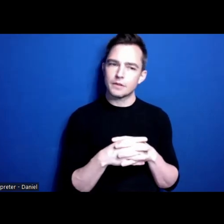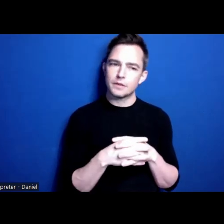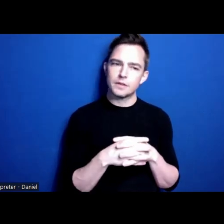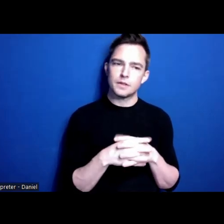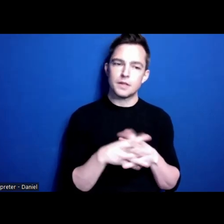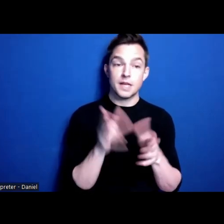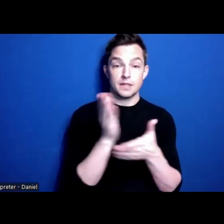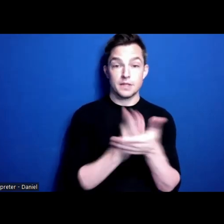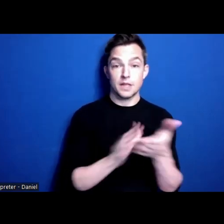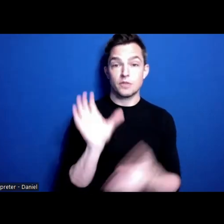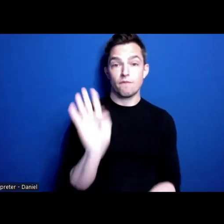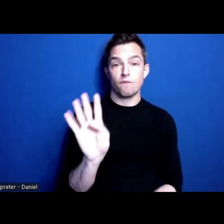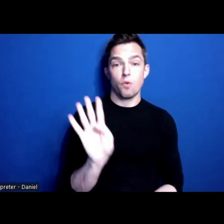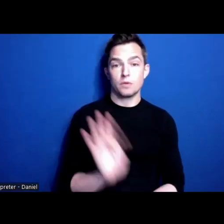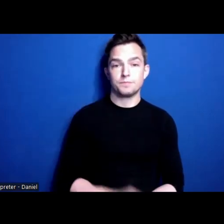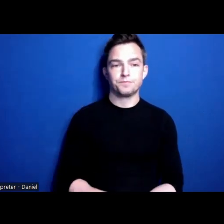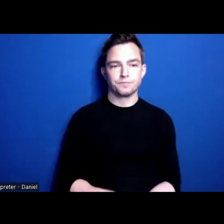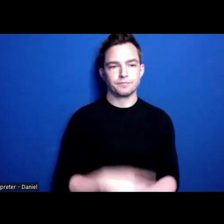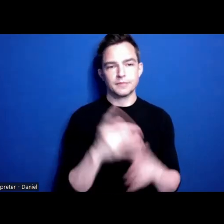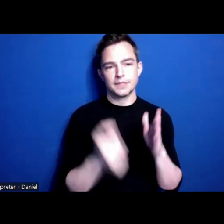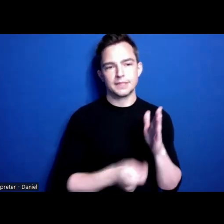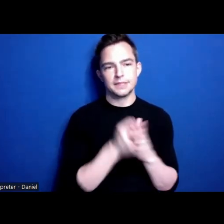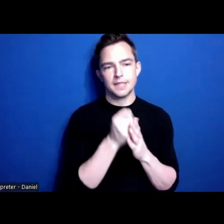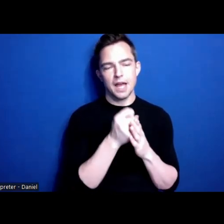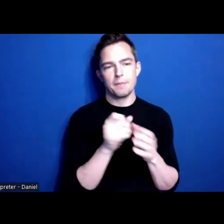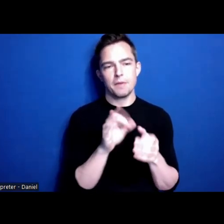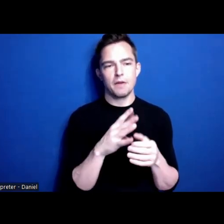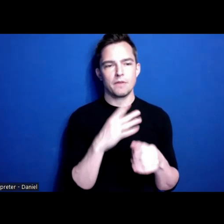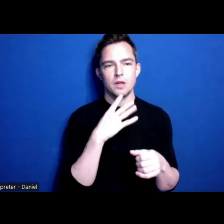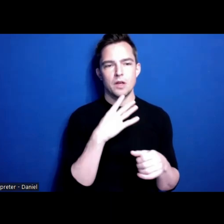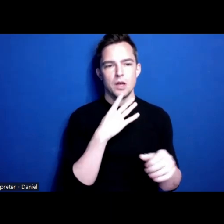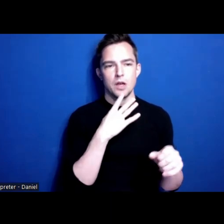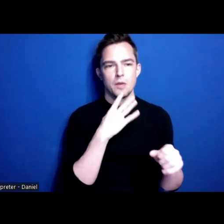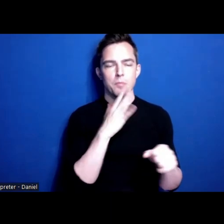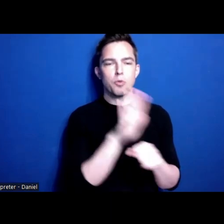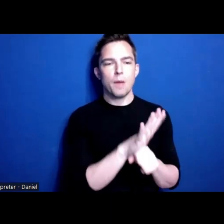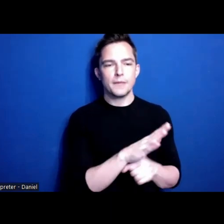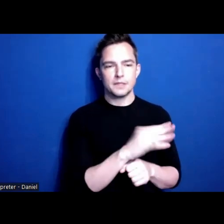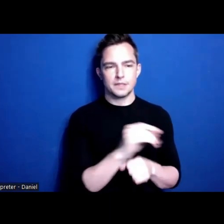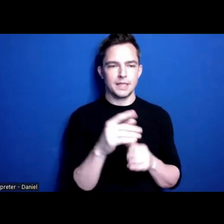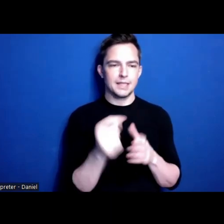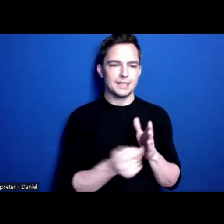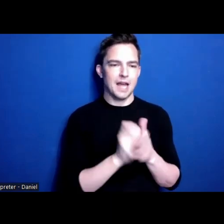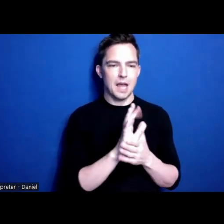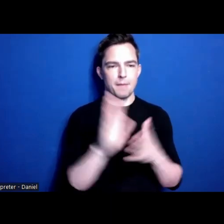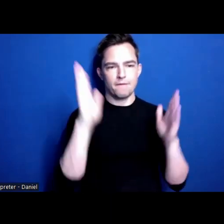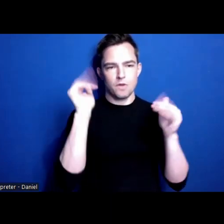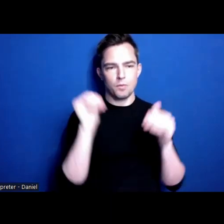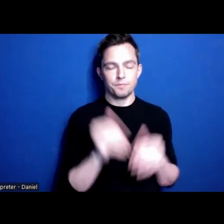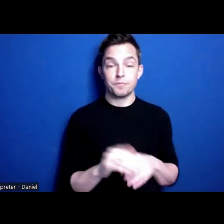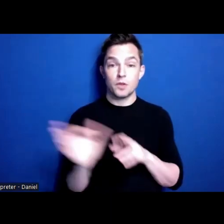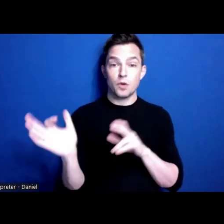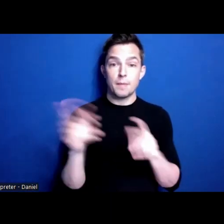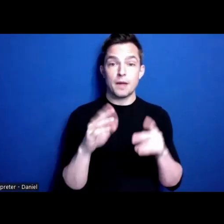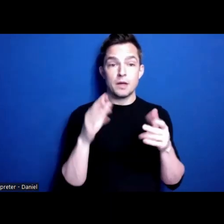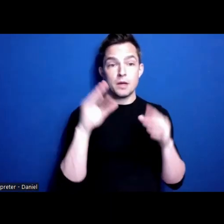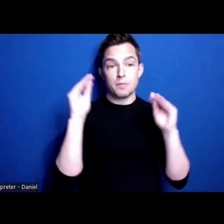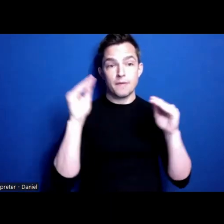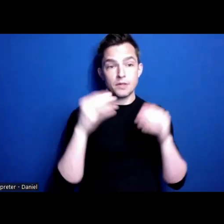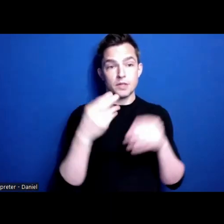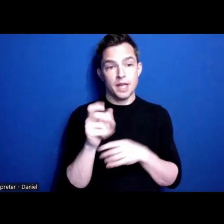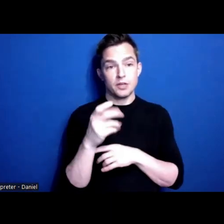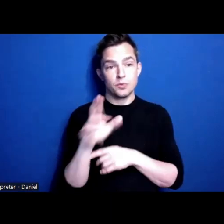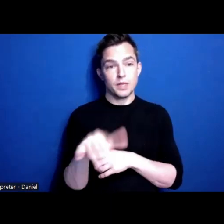Section 4, a time of promise and a time of hope. Returning to Professor Henry's lecture